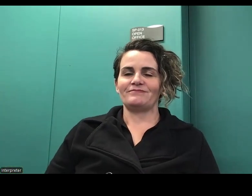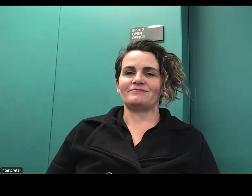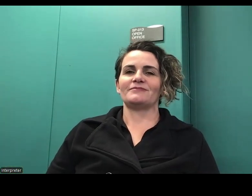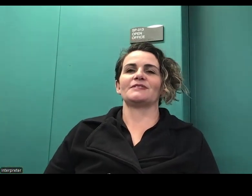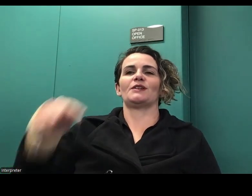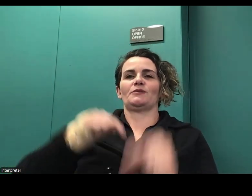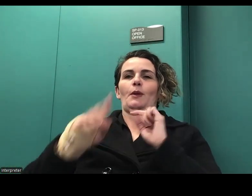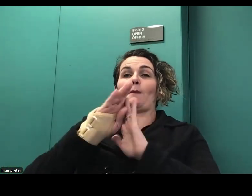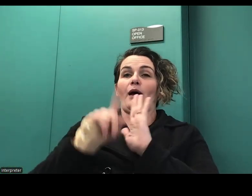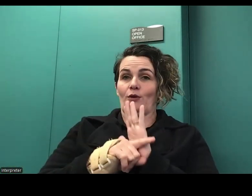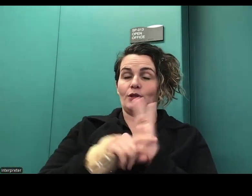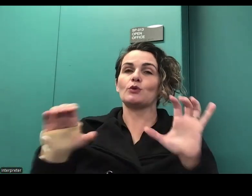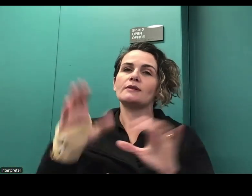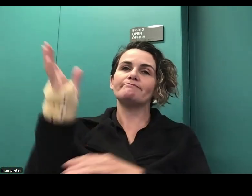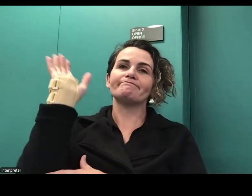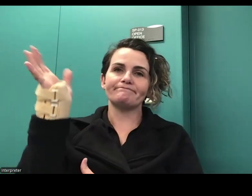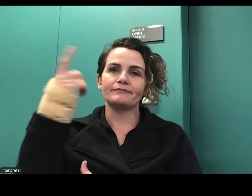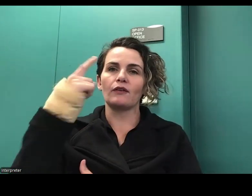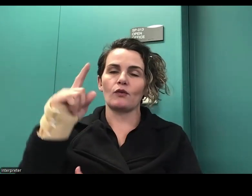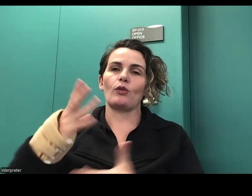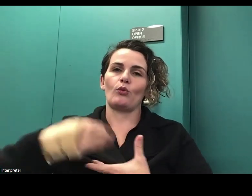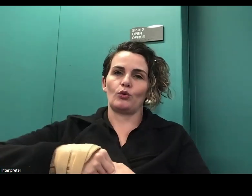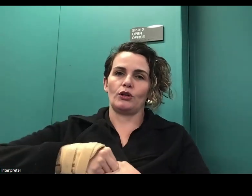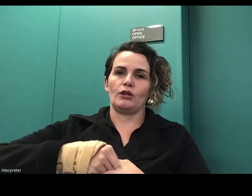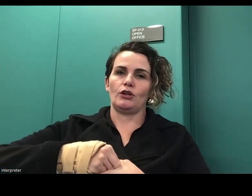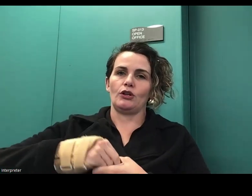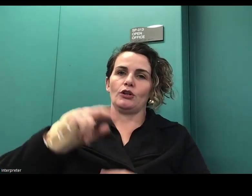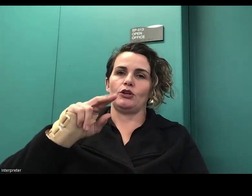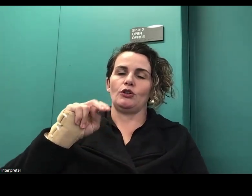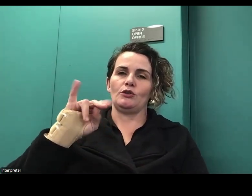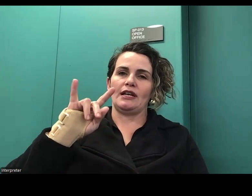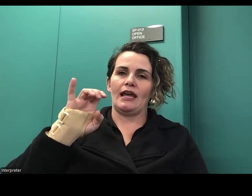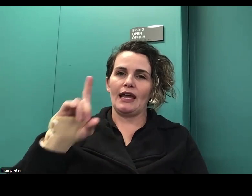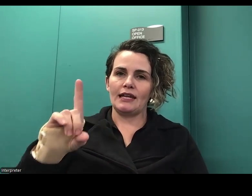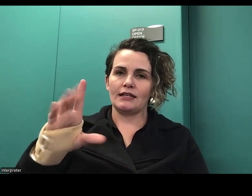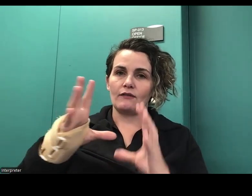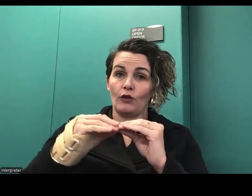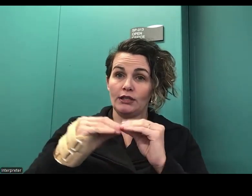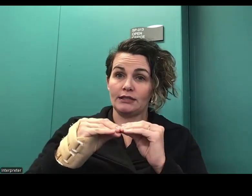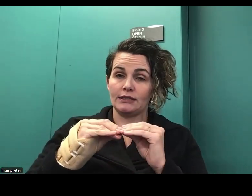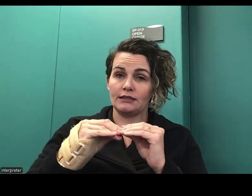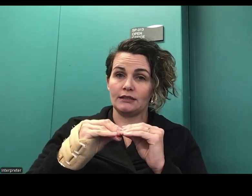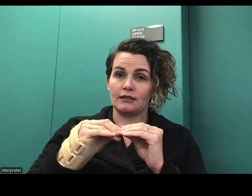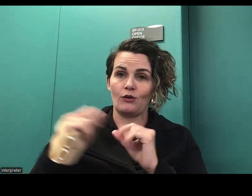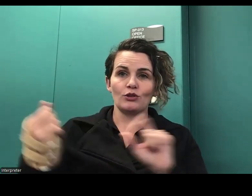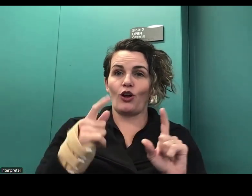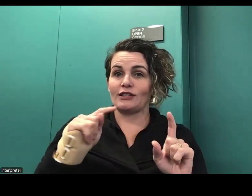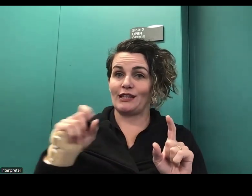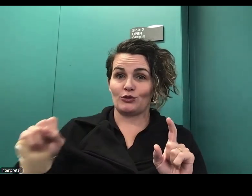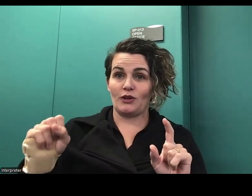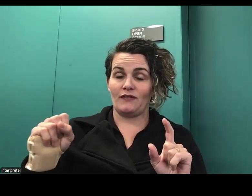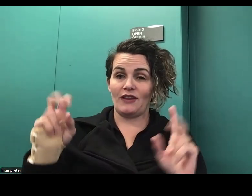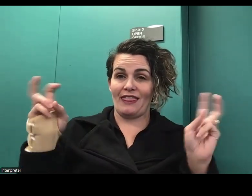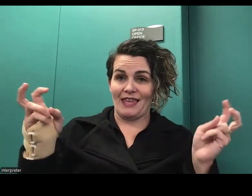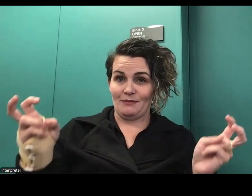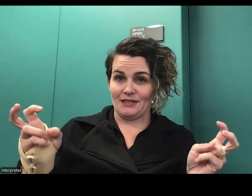So background of that, I did a presentation for the Included United conference, and it was all Taylor Swift themed. And